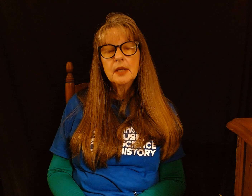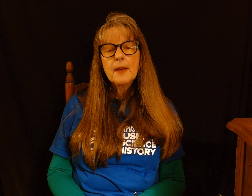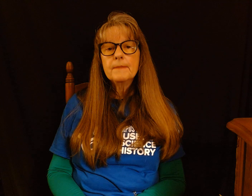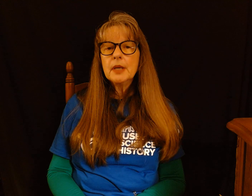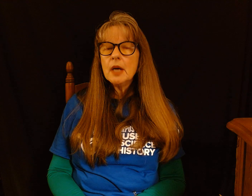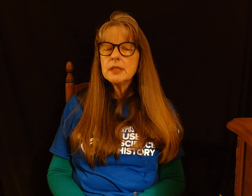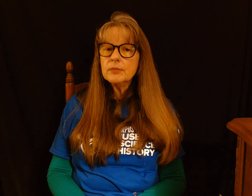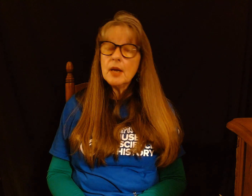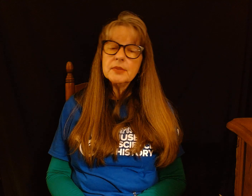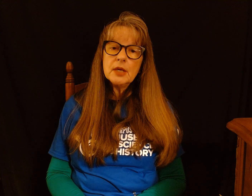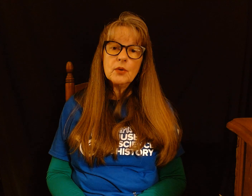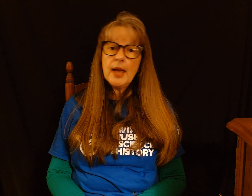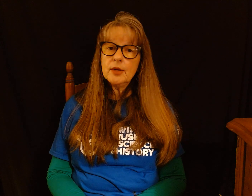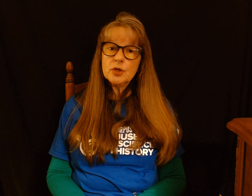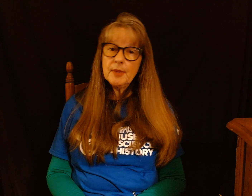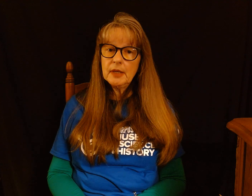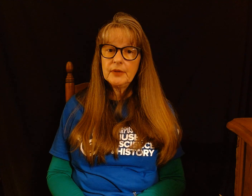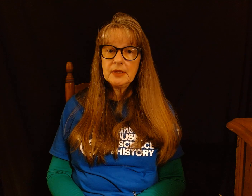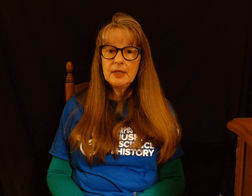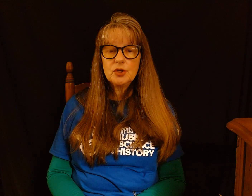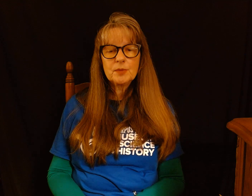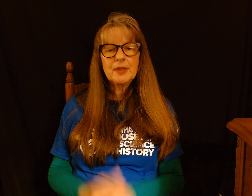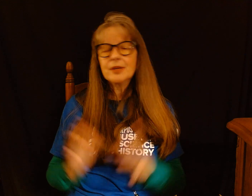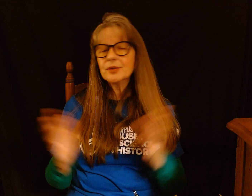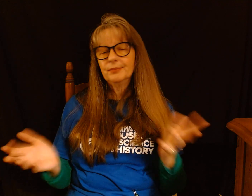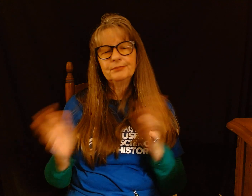but sometimes they don't know how to spell everything, just because,